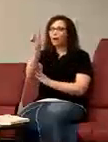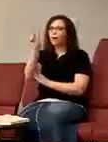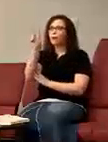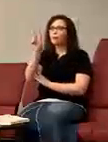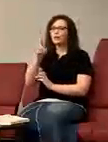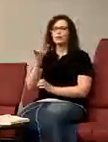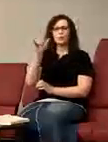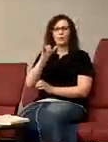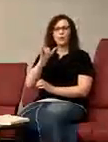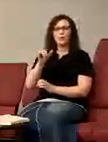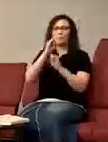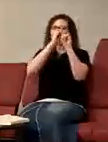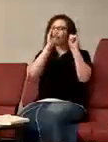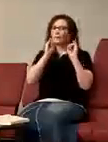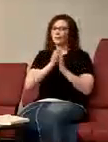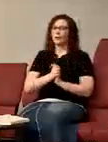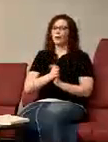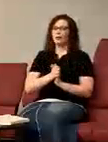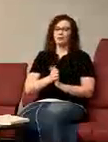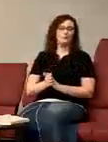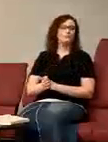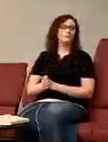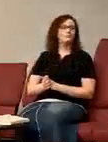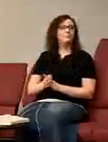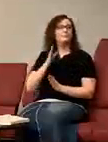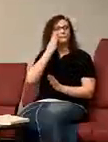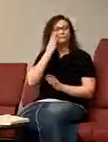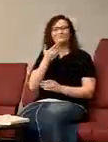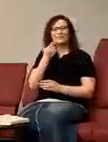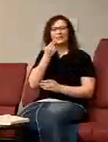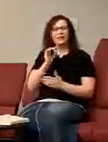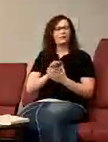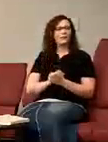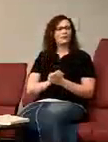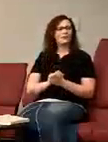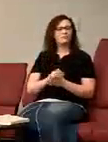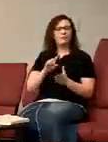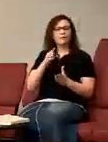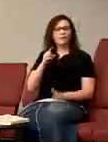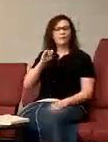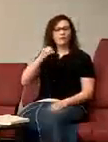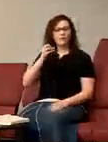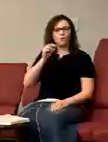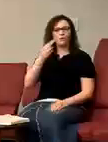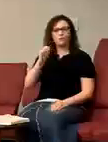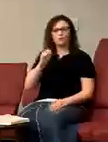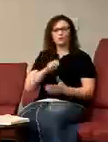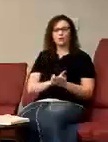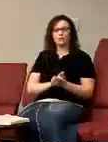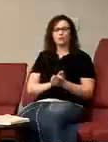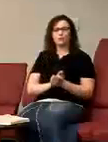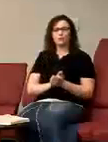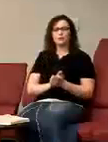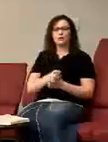And anyway, then, it's kind of funny because, you know, 1 John says, what, the three things that Satan kind of gets you with, the lust